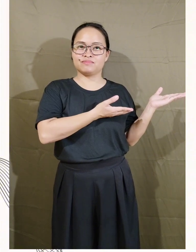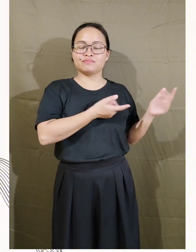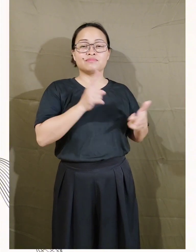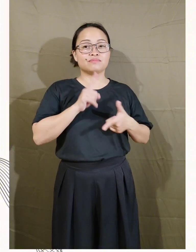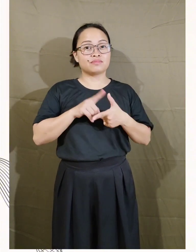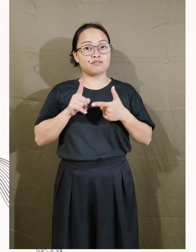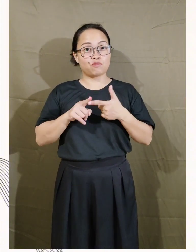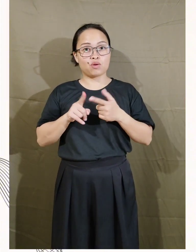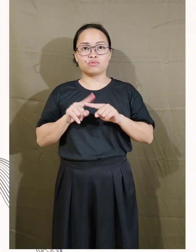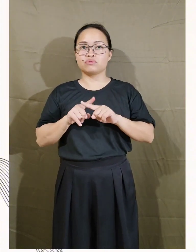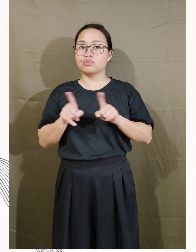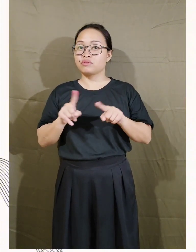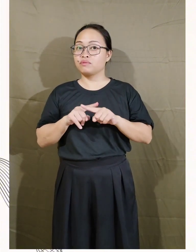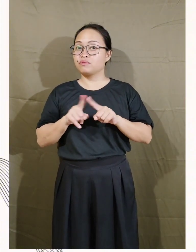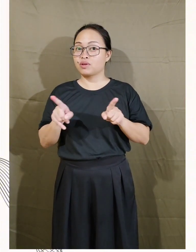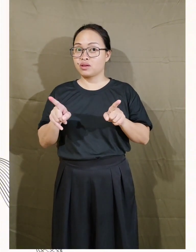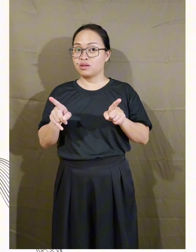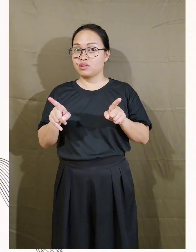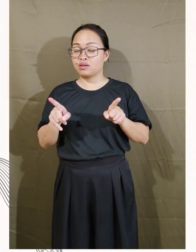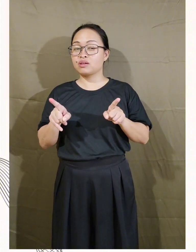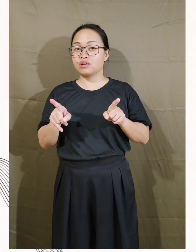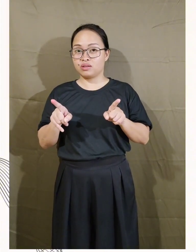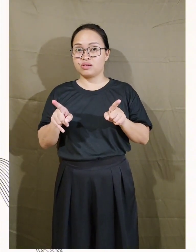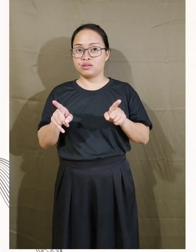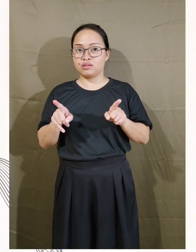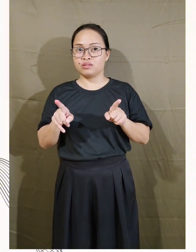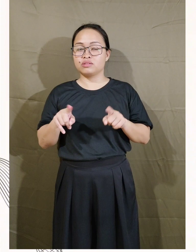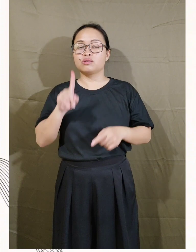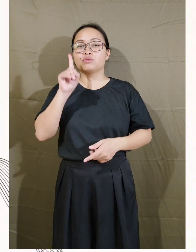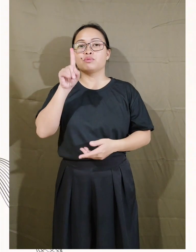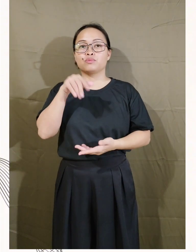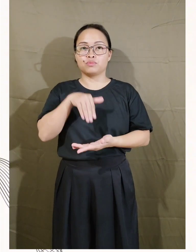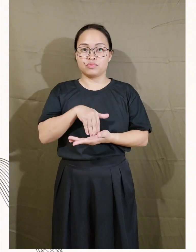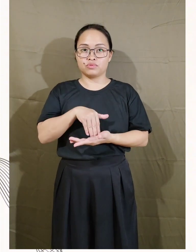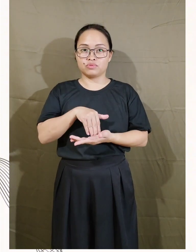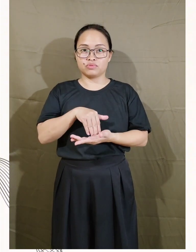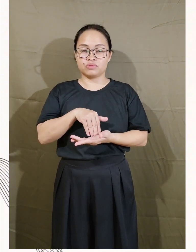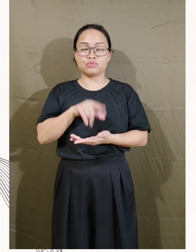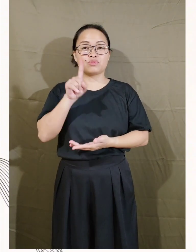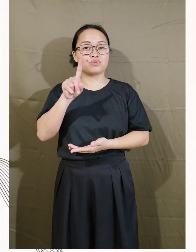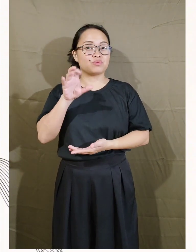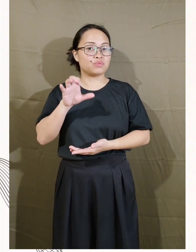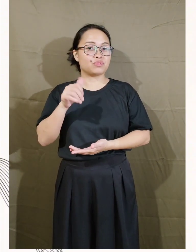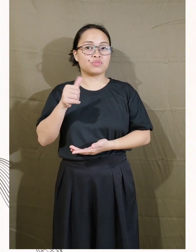Therefore, the difference between these two numbers is